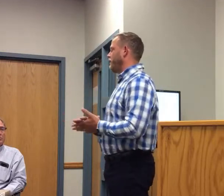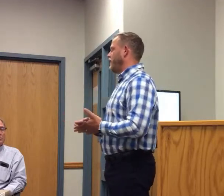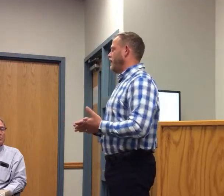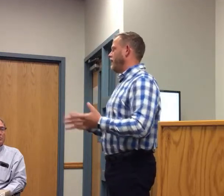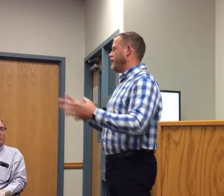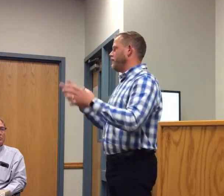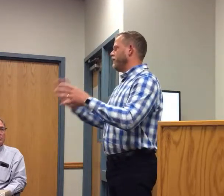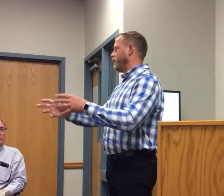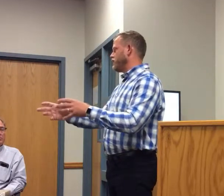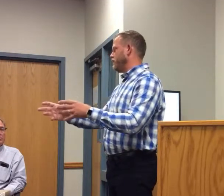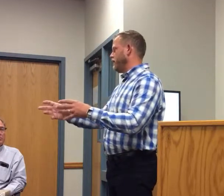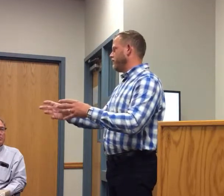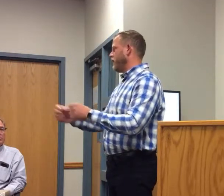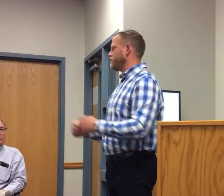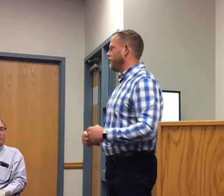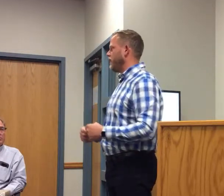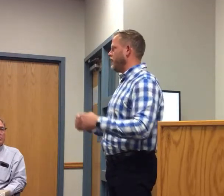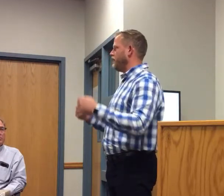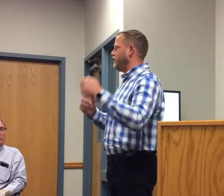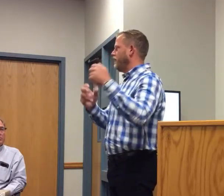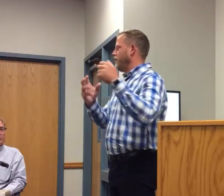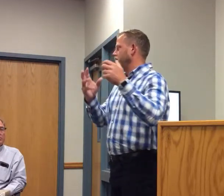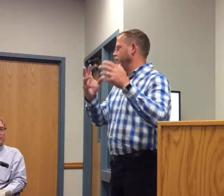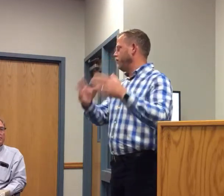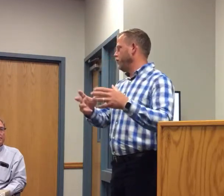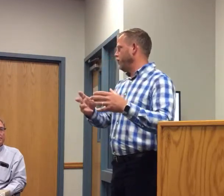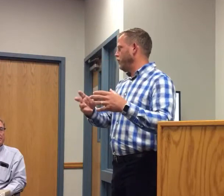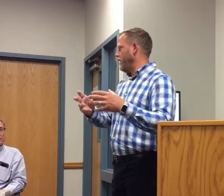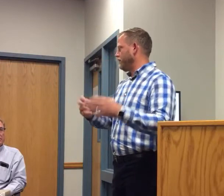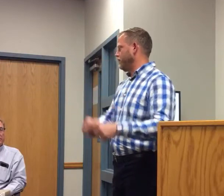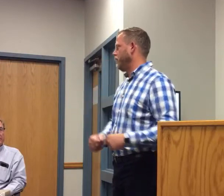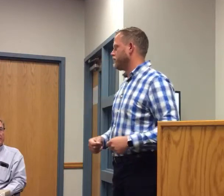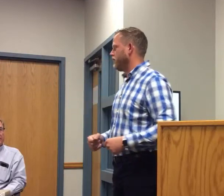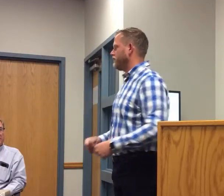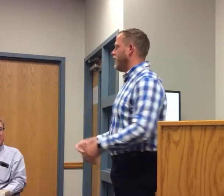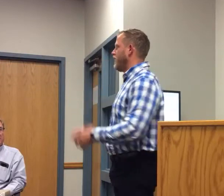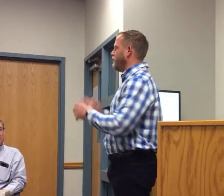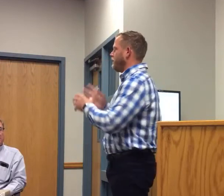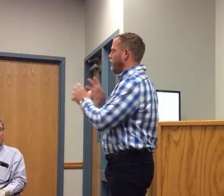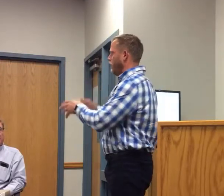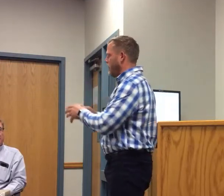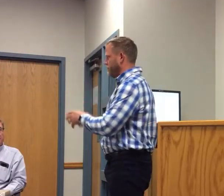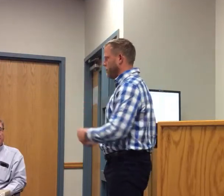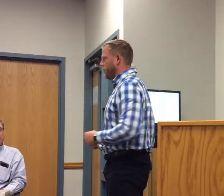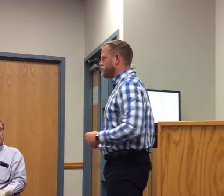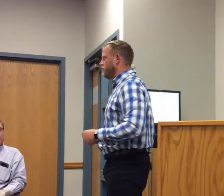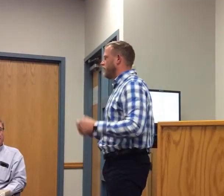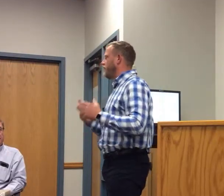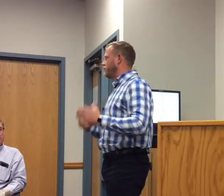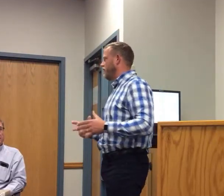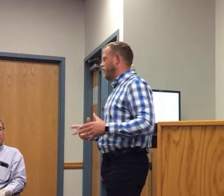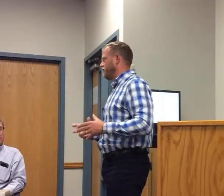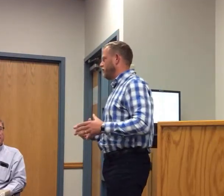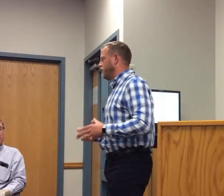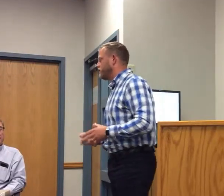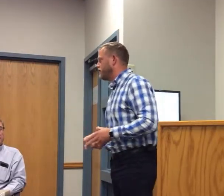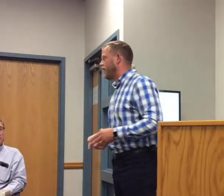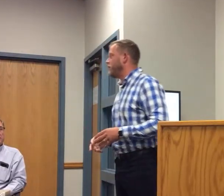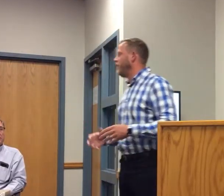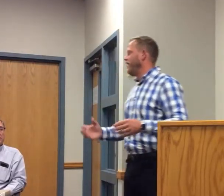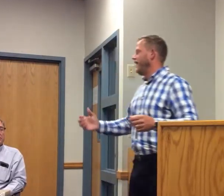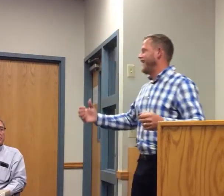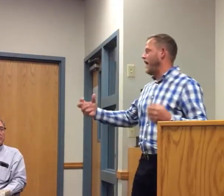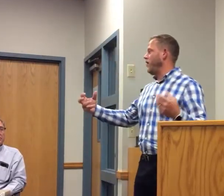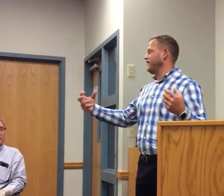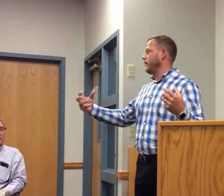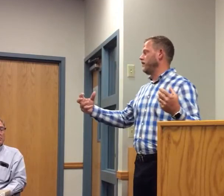that up and keep the freshmen in freshman land, and blue has their mentoring time, and yellow has their mentoring time, and red has their mentoring